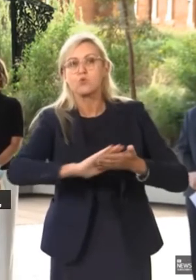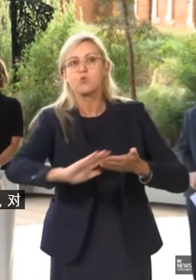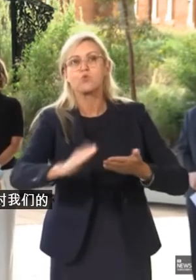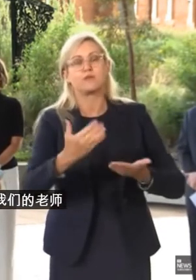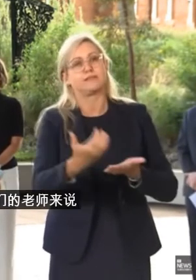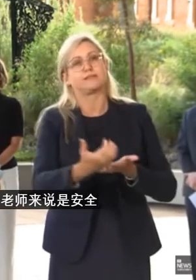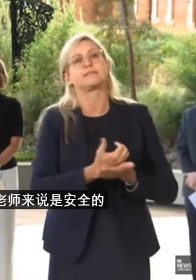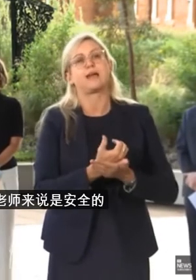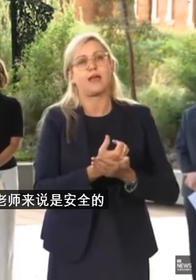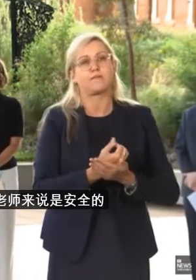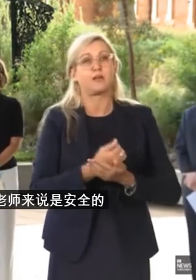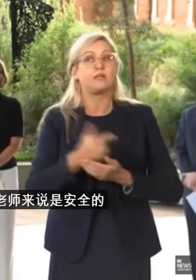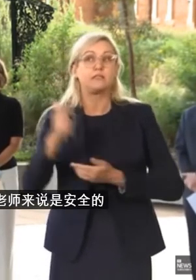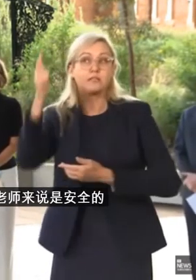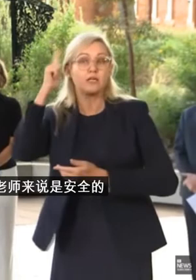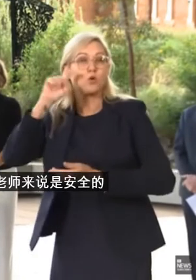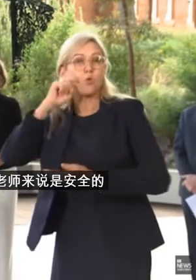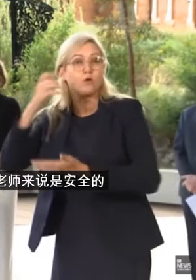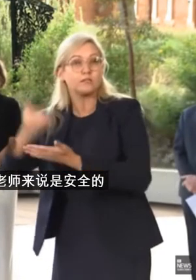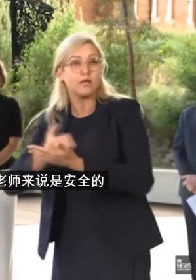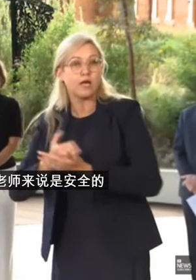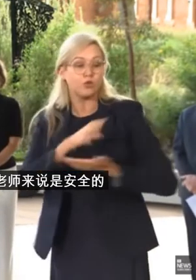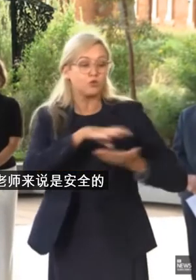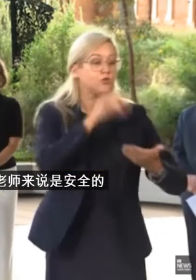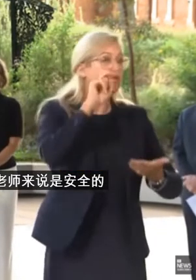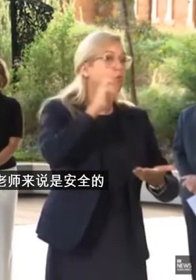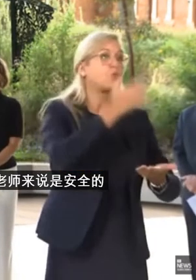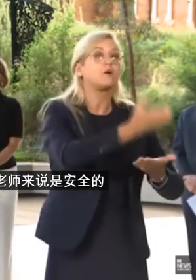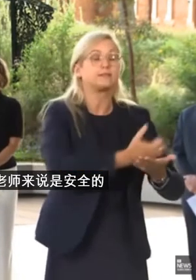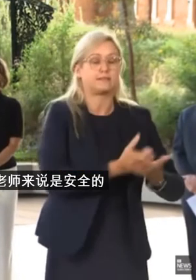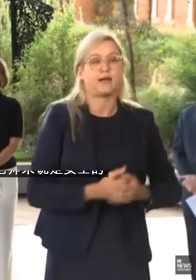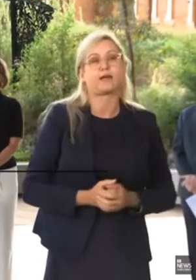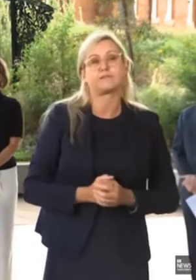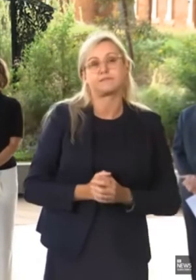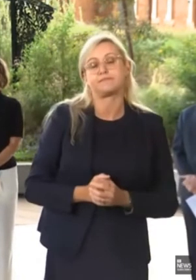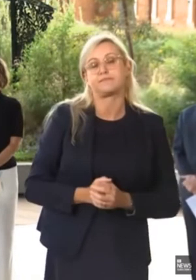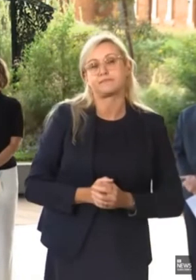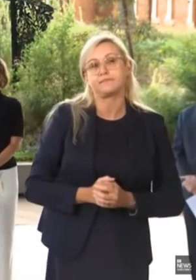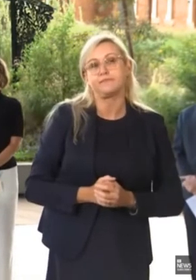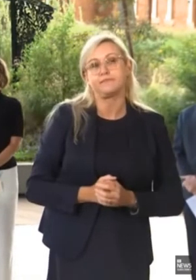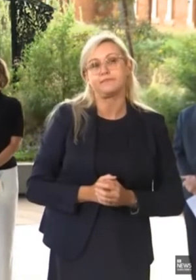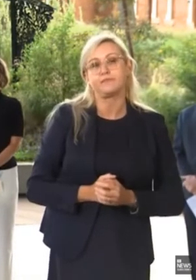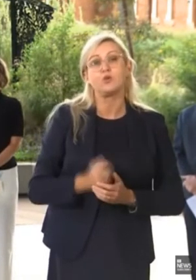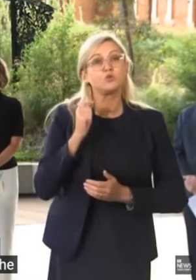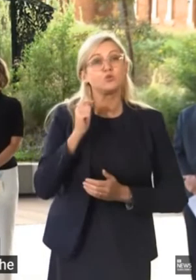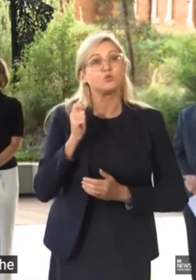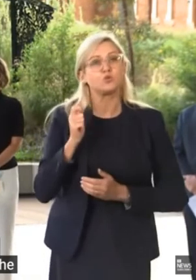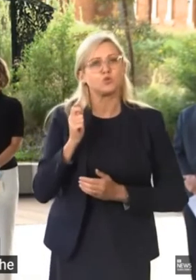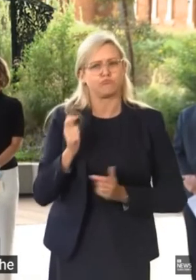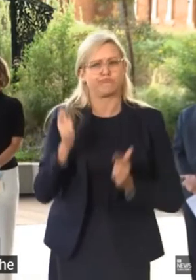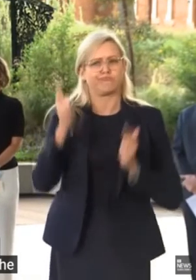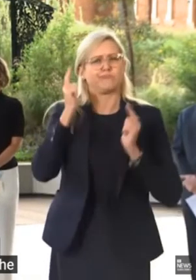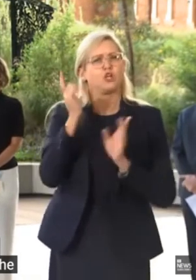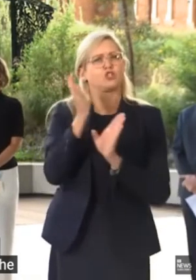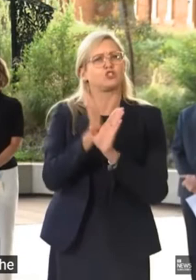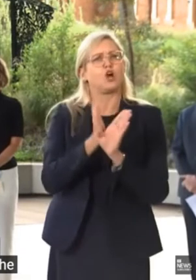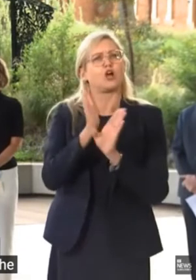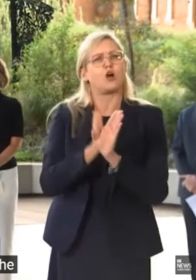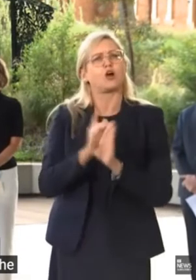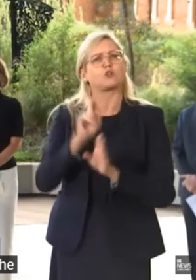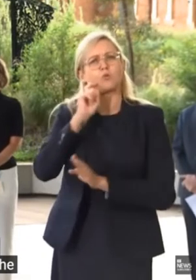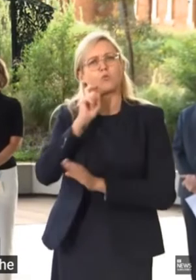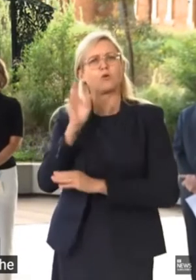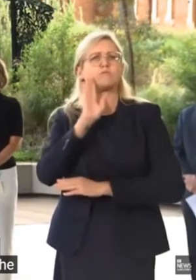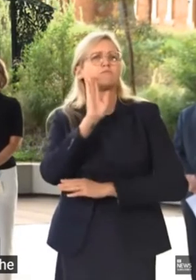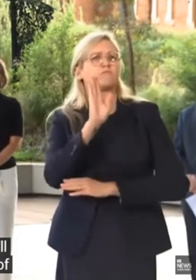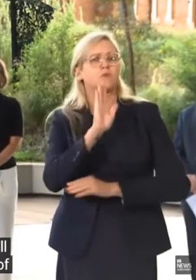our students, safe for our teachers, and we know, and the Chief Psychiatrist today will speak to it, the importance of having kids back at